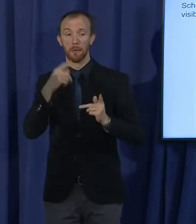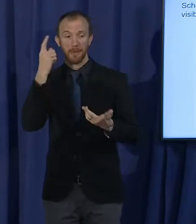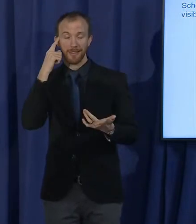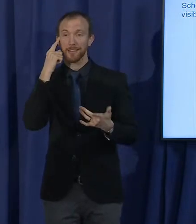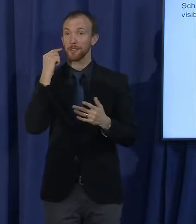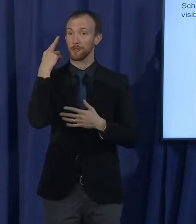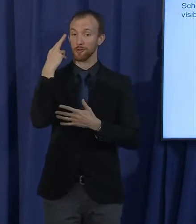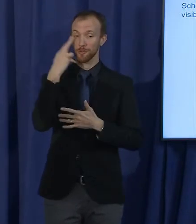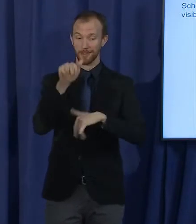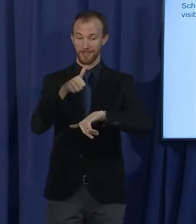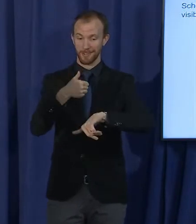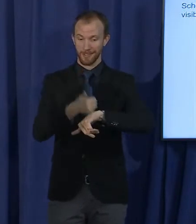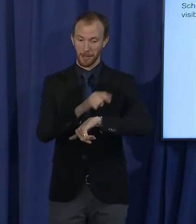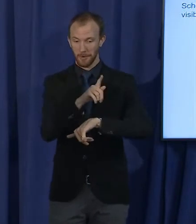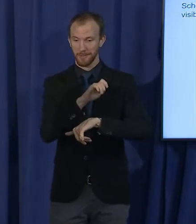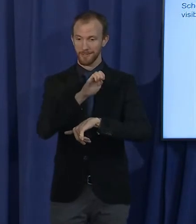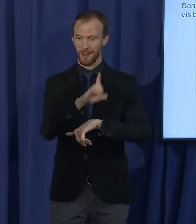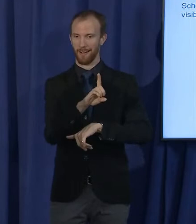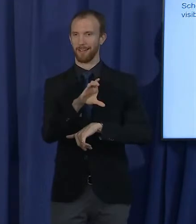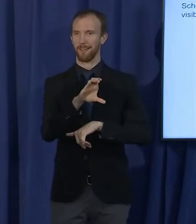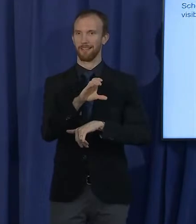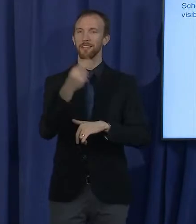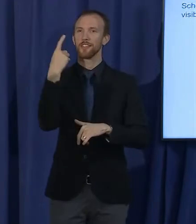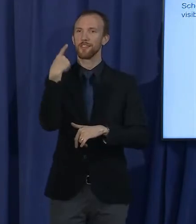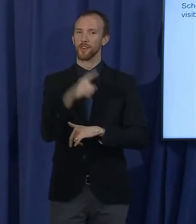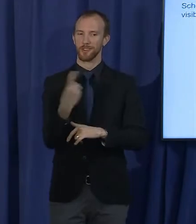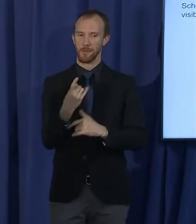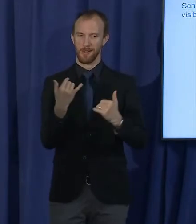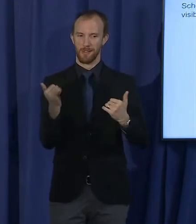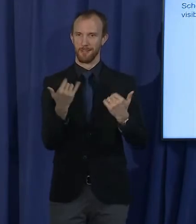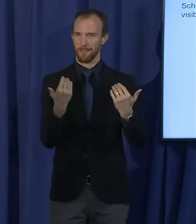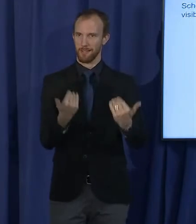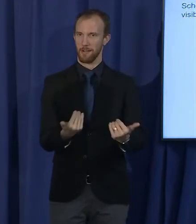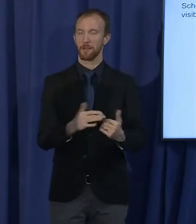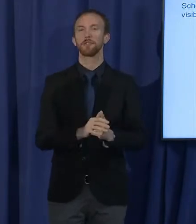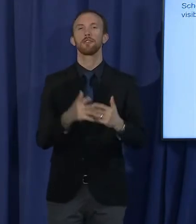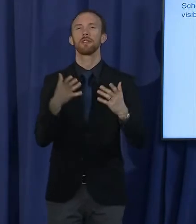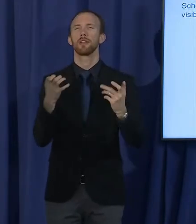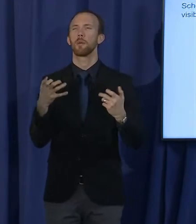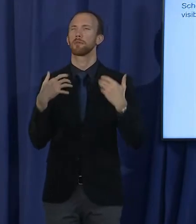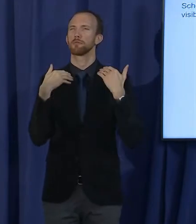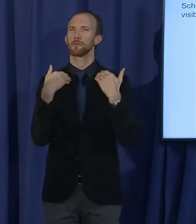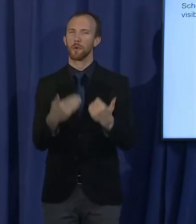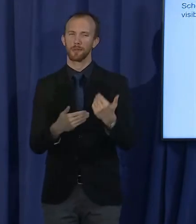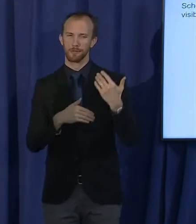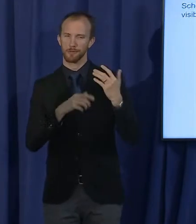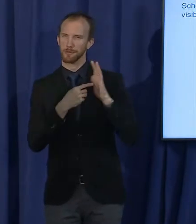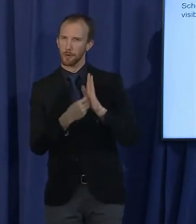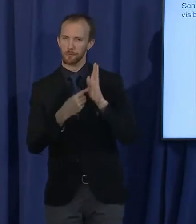order to be around for this moment. And what I'm going to walk you through is how we hope to be able to focus people on some of the